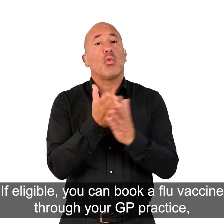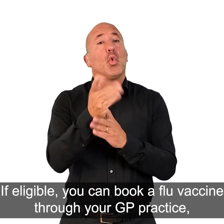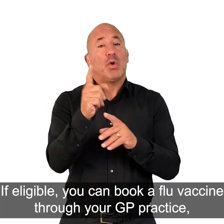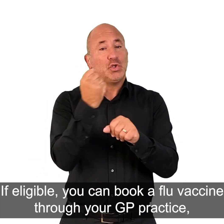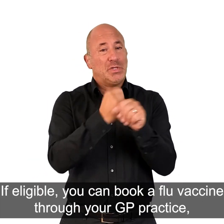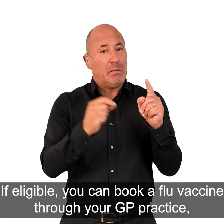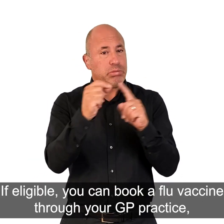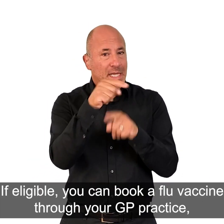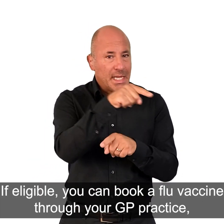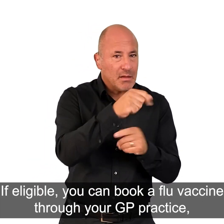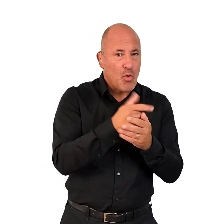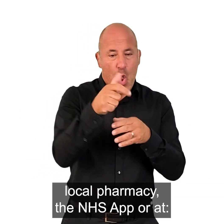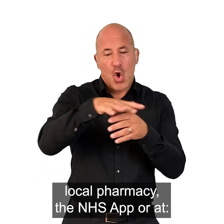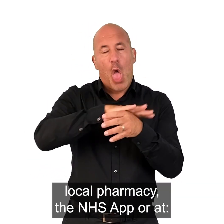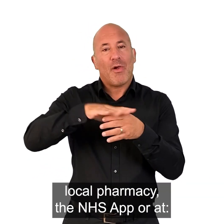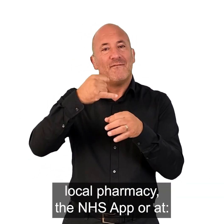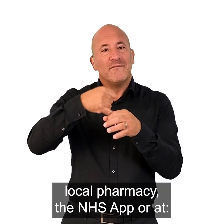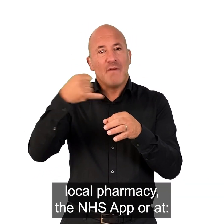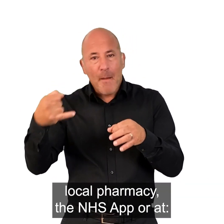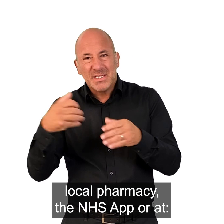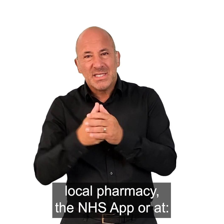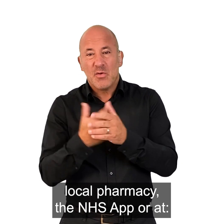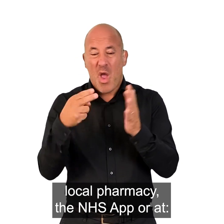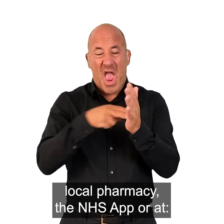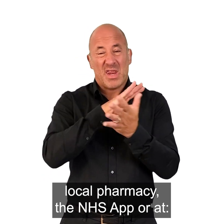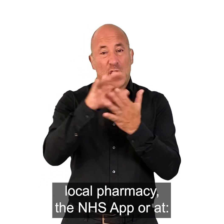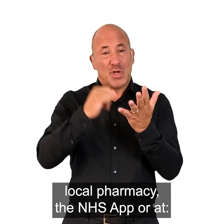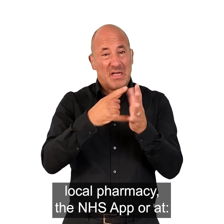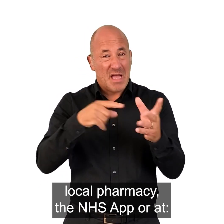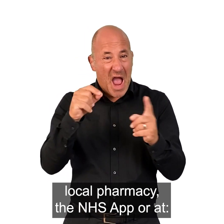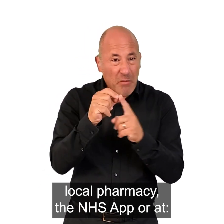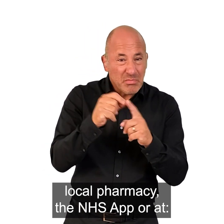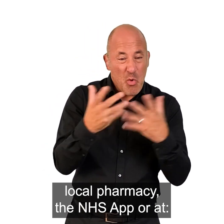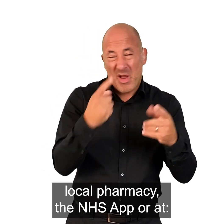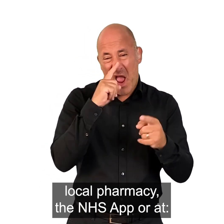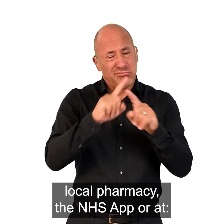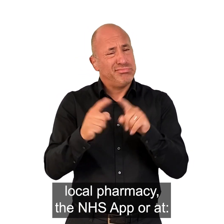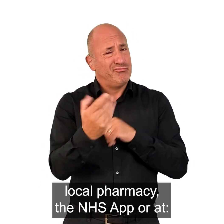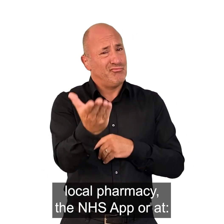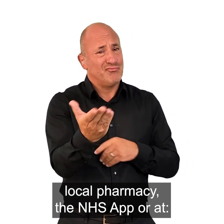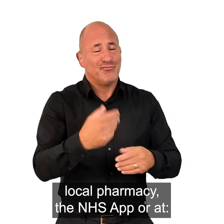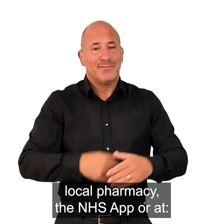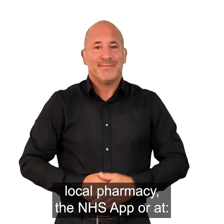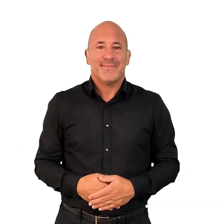flu vaccine through your GP practice, local pharmacy, the NHS app, or at